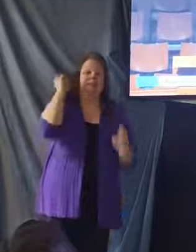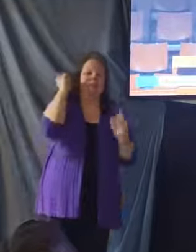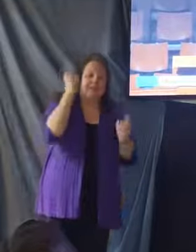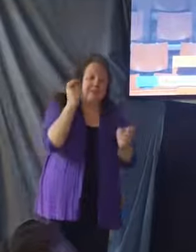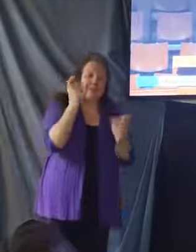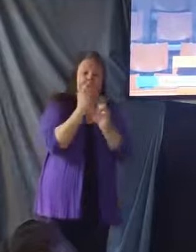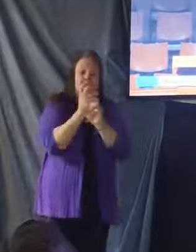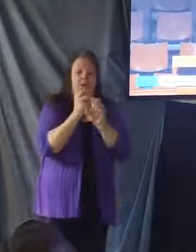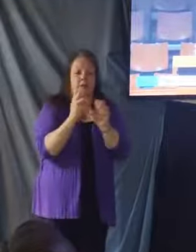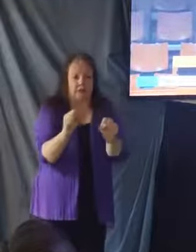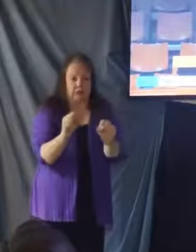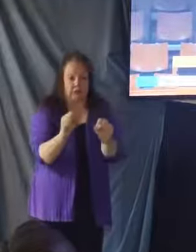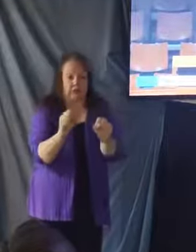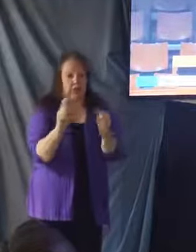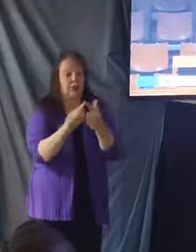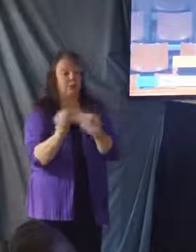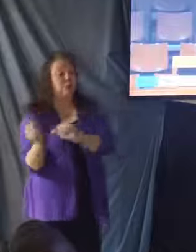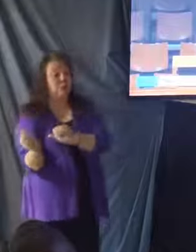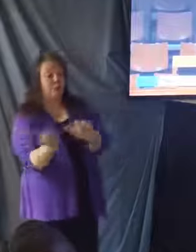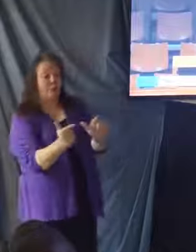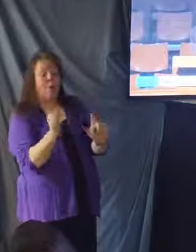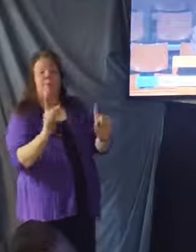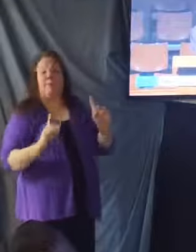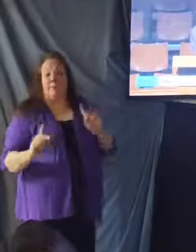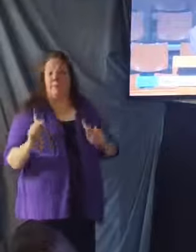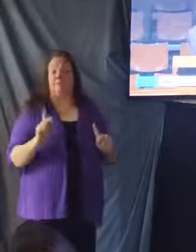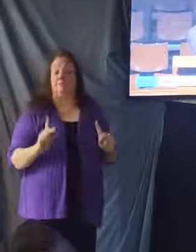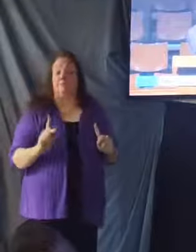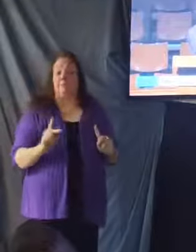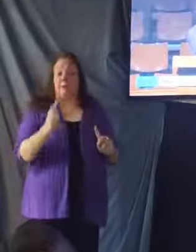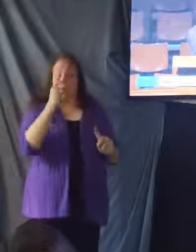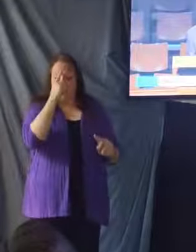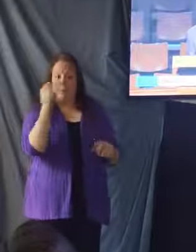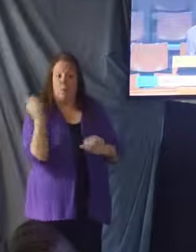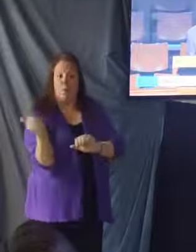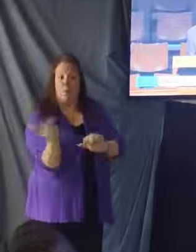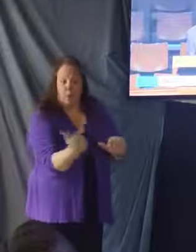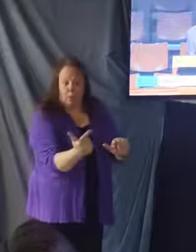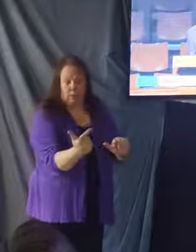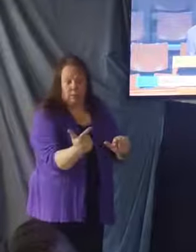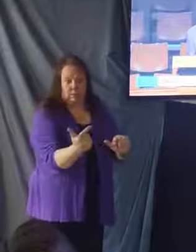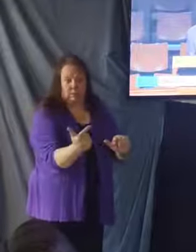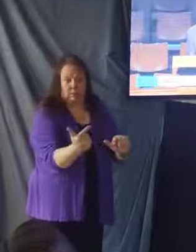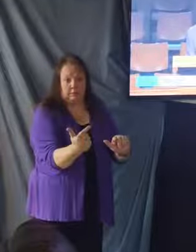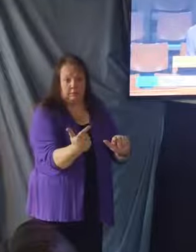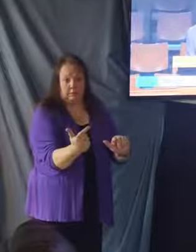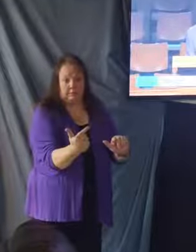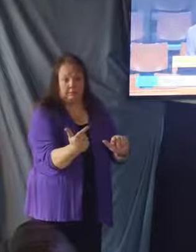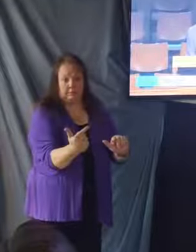salvation to all men, for all men.